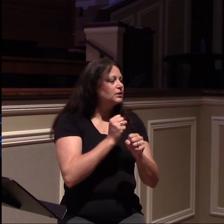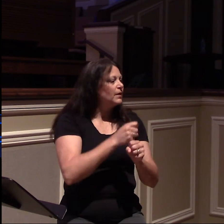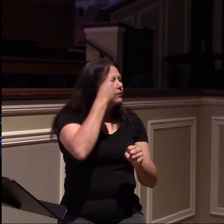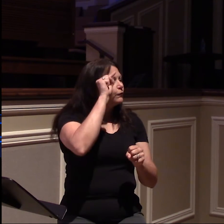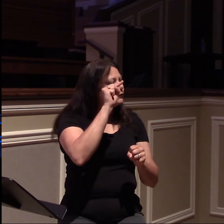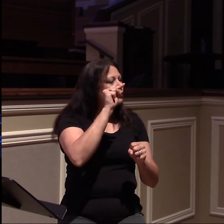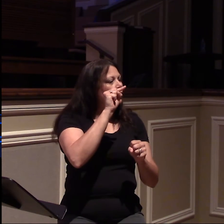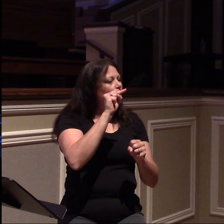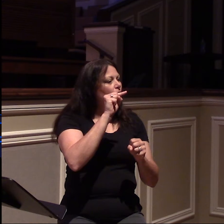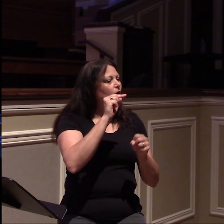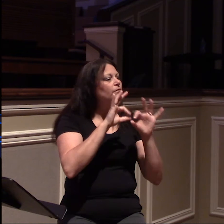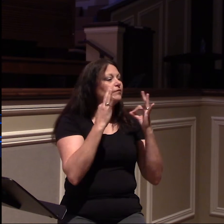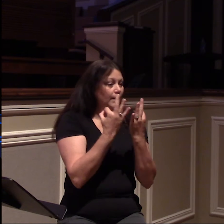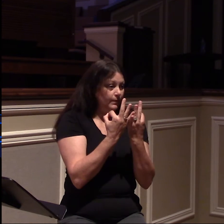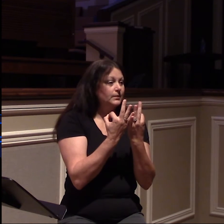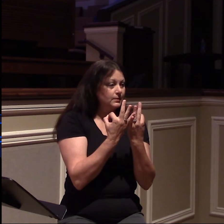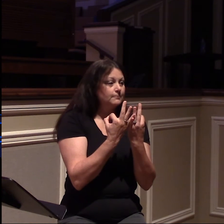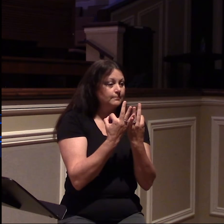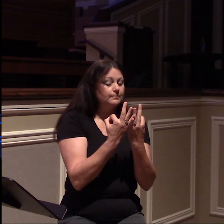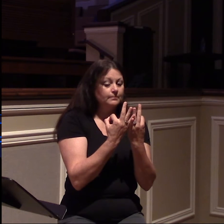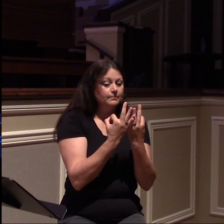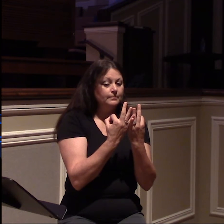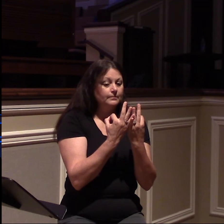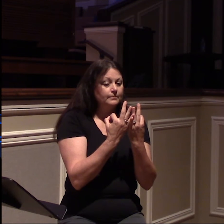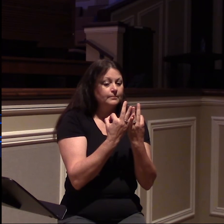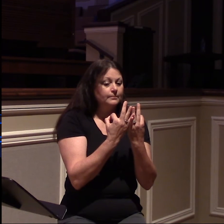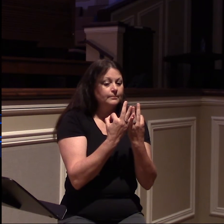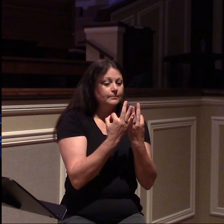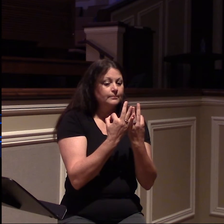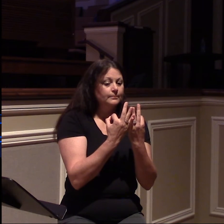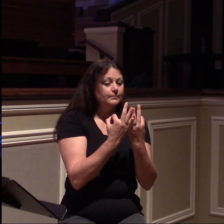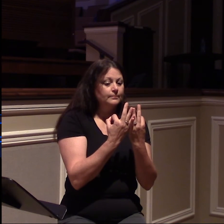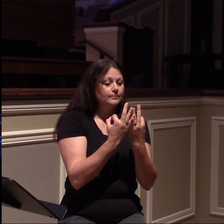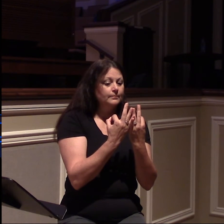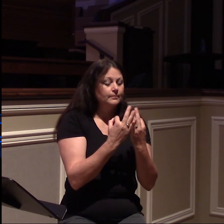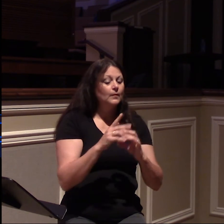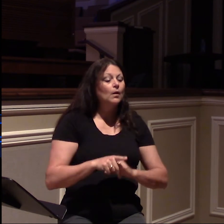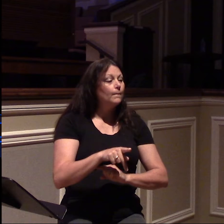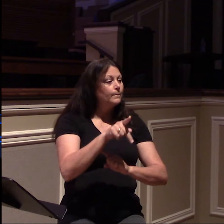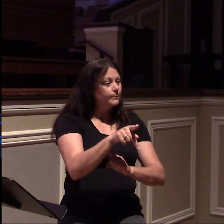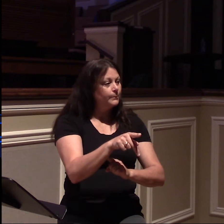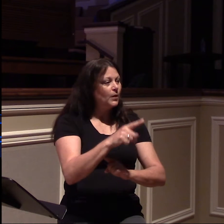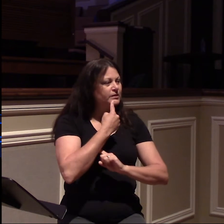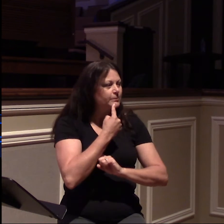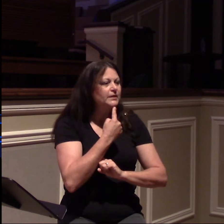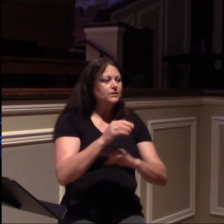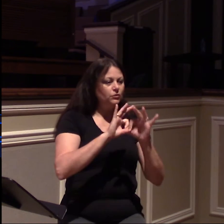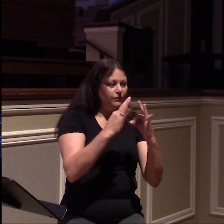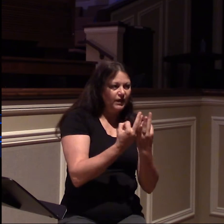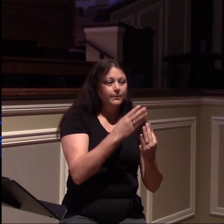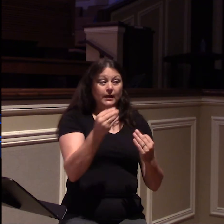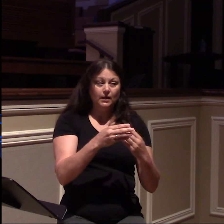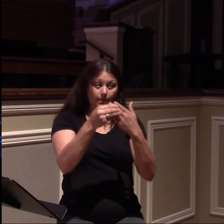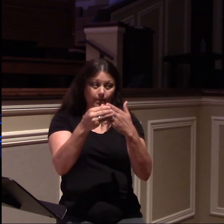family. Paul is able simply to speak of the axiomatic nature of the family and of leadership. Once again, in verse